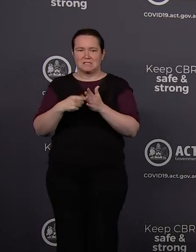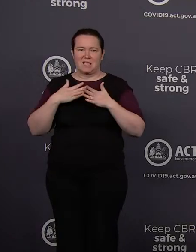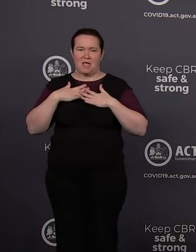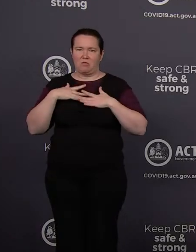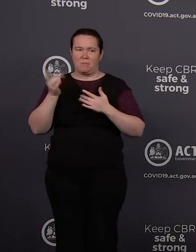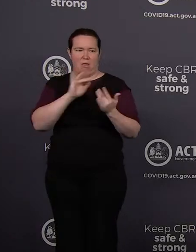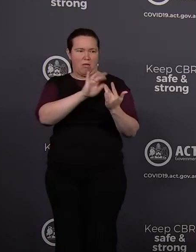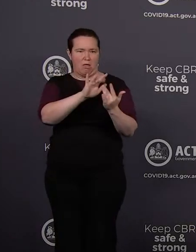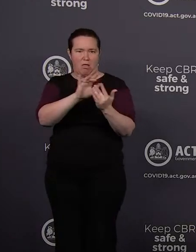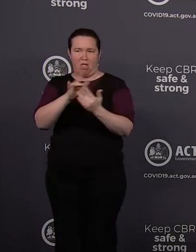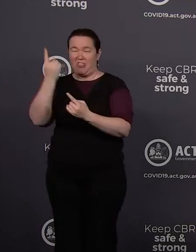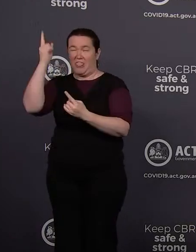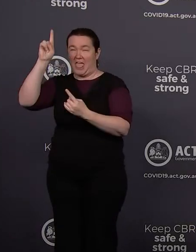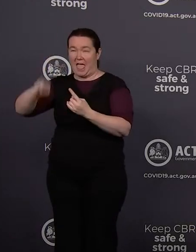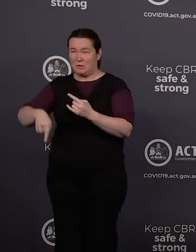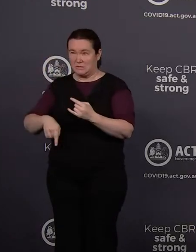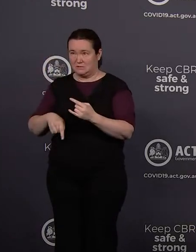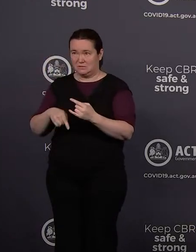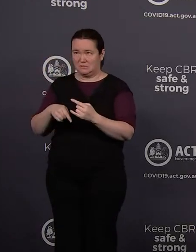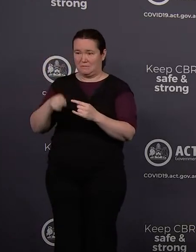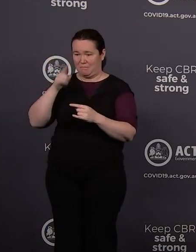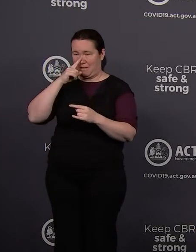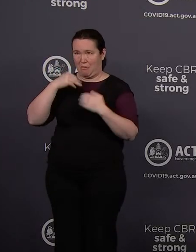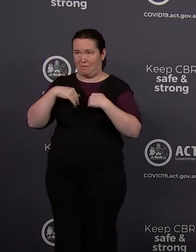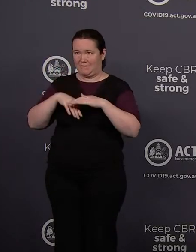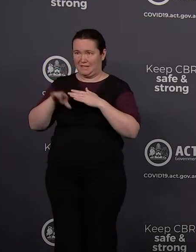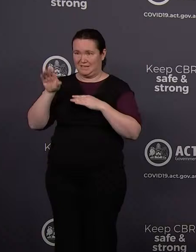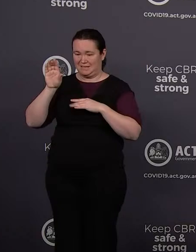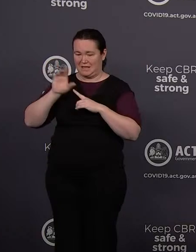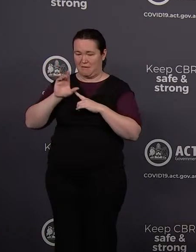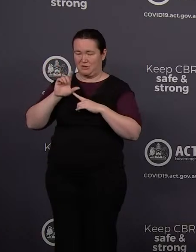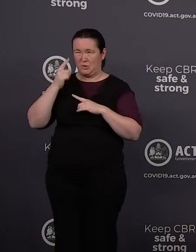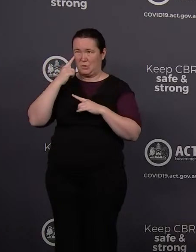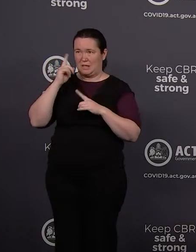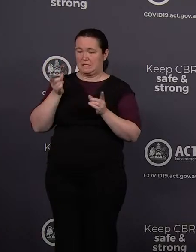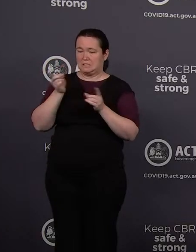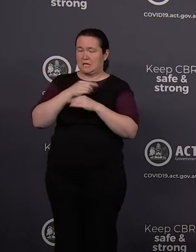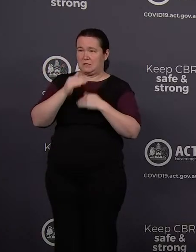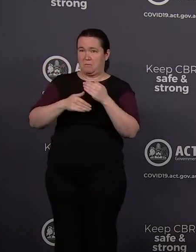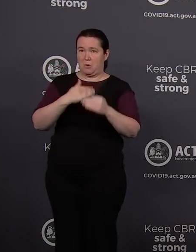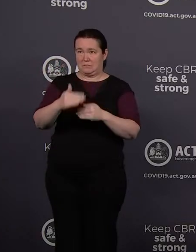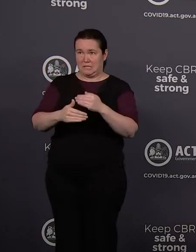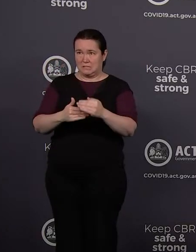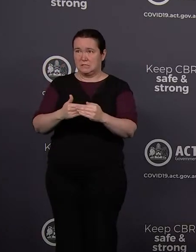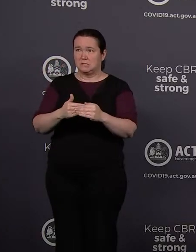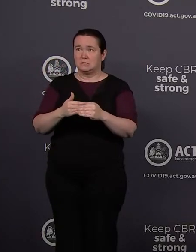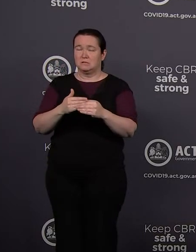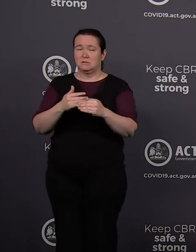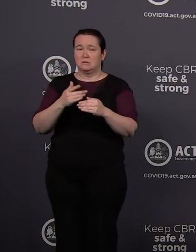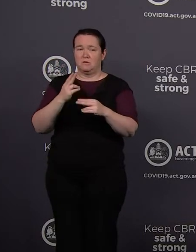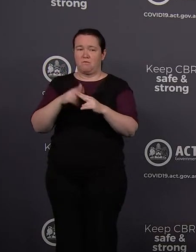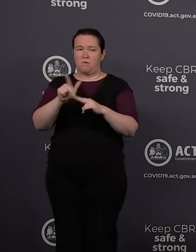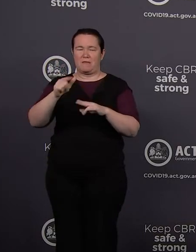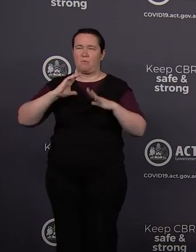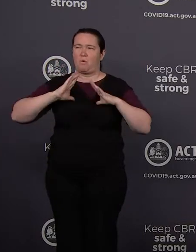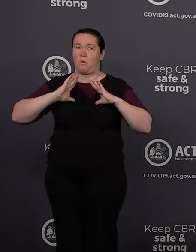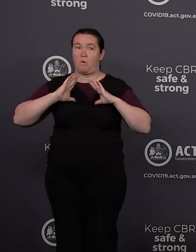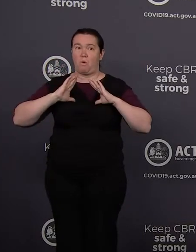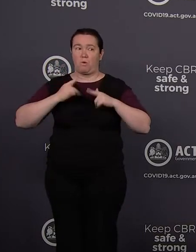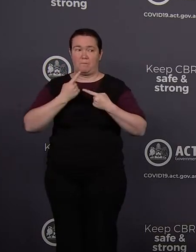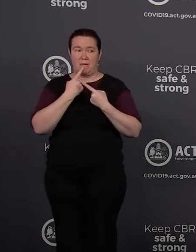thousands of Canberrans waiting to do so. Could you see a change to that process to enable them to get an automatic